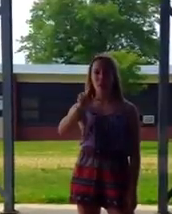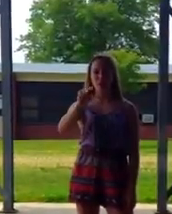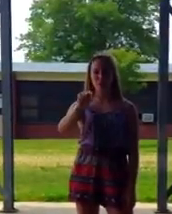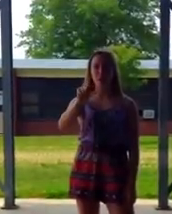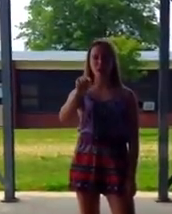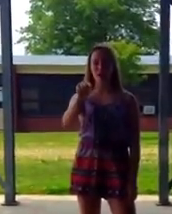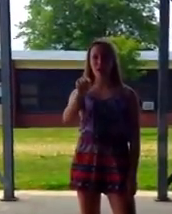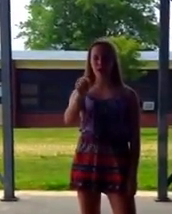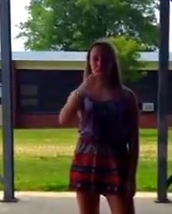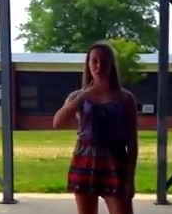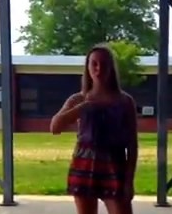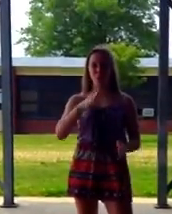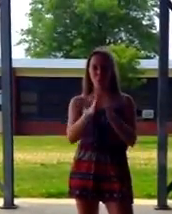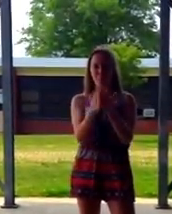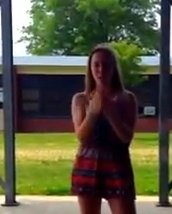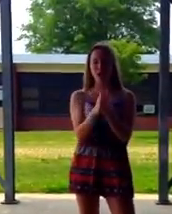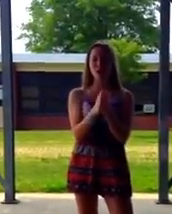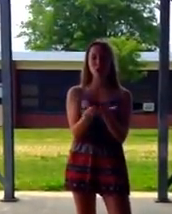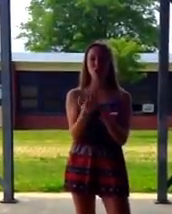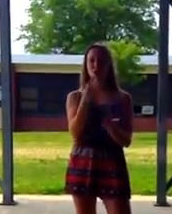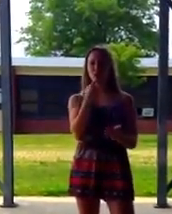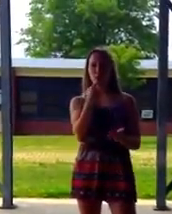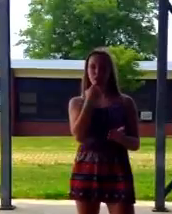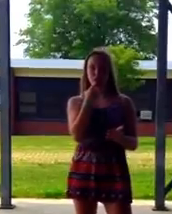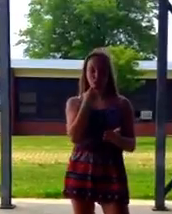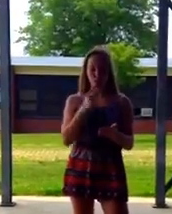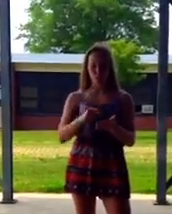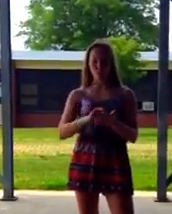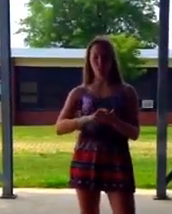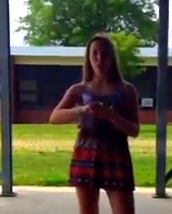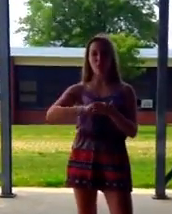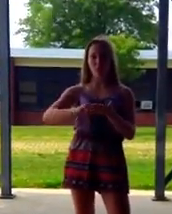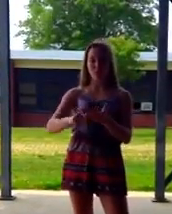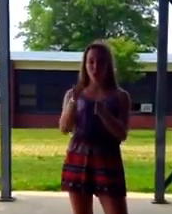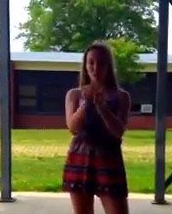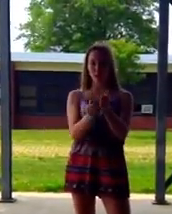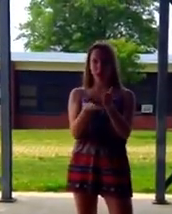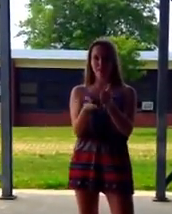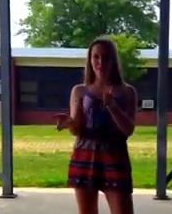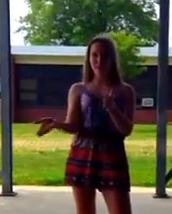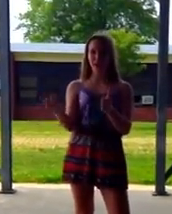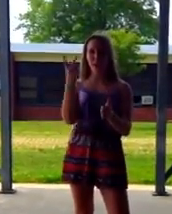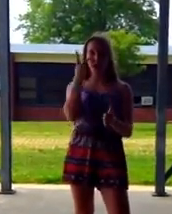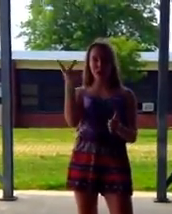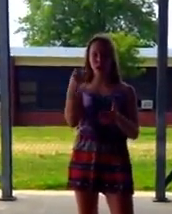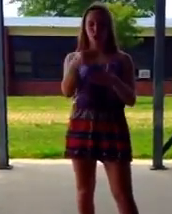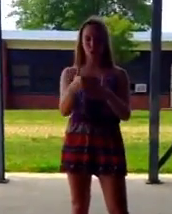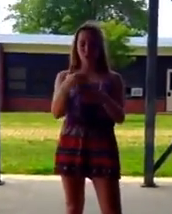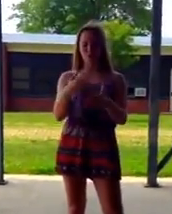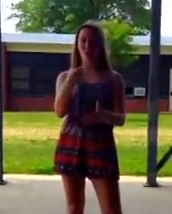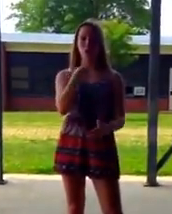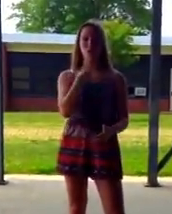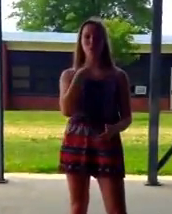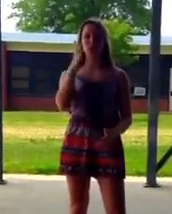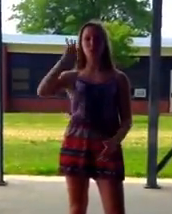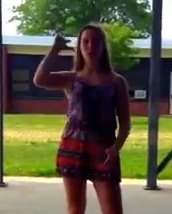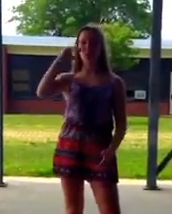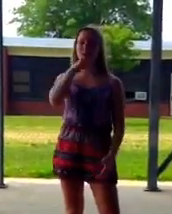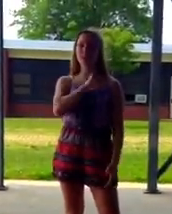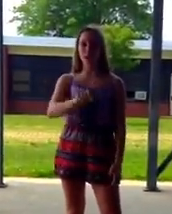was 20 years old, my story got told. I was writing about everything I saw before me. Once I